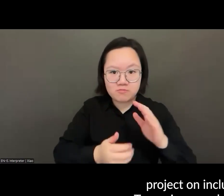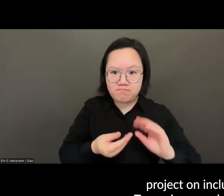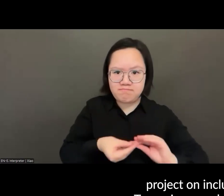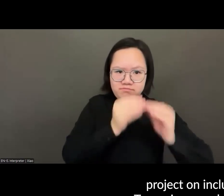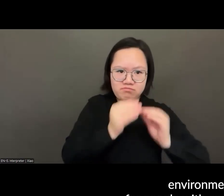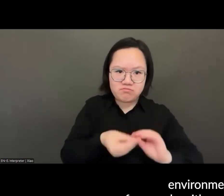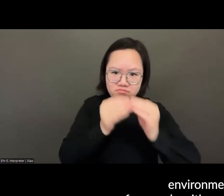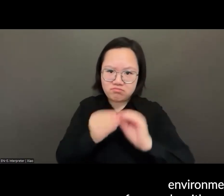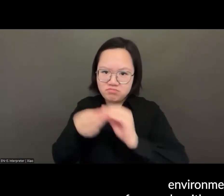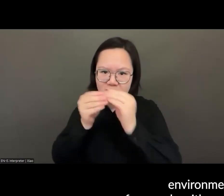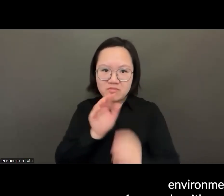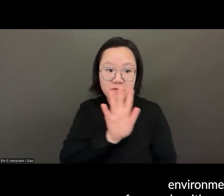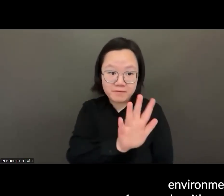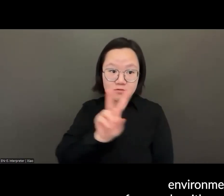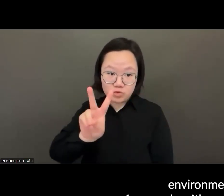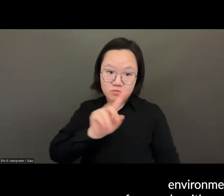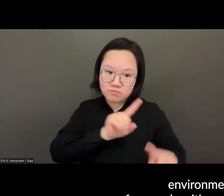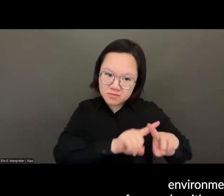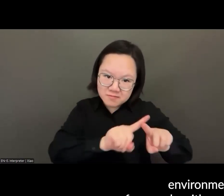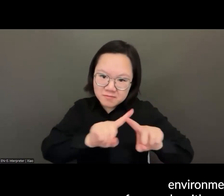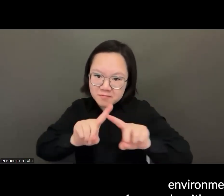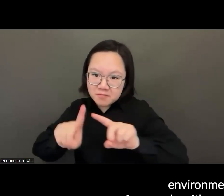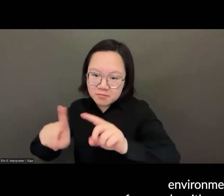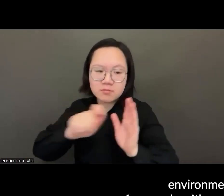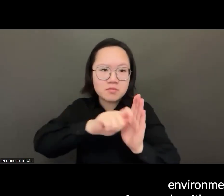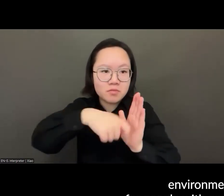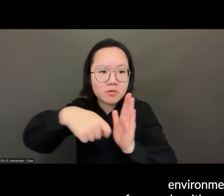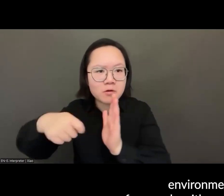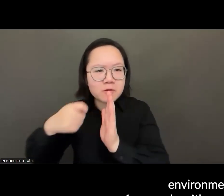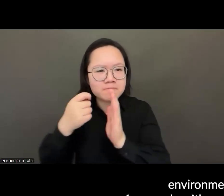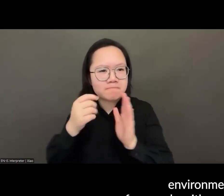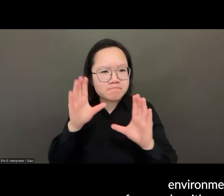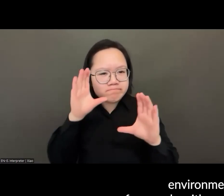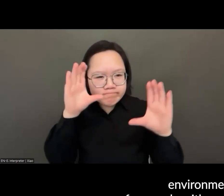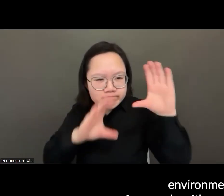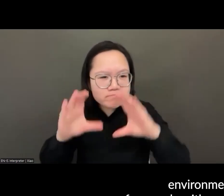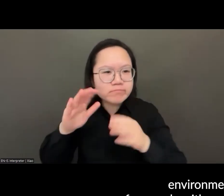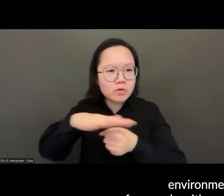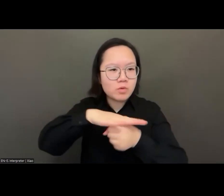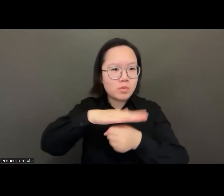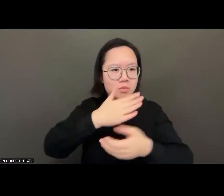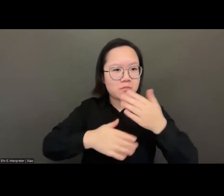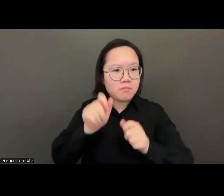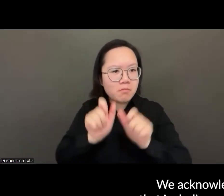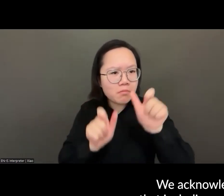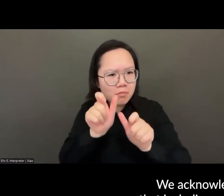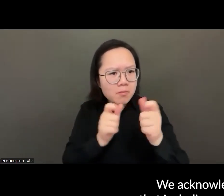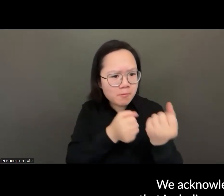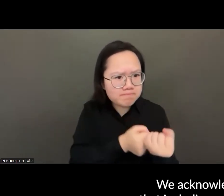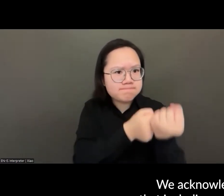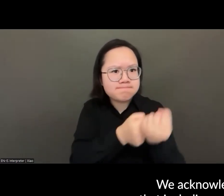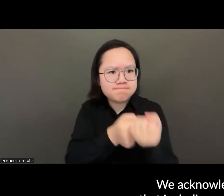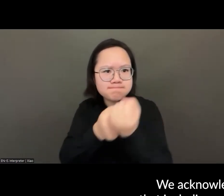enabling environment, for people with complex disabilities here. And here